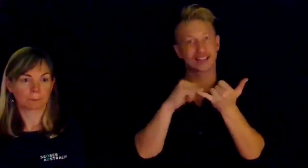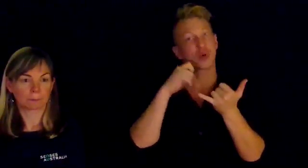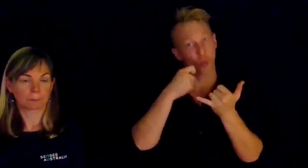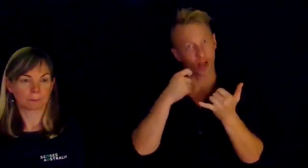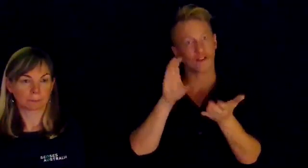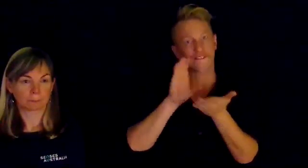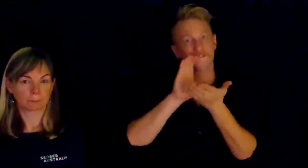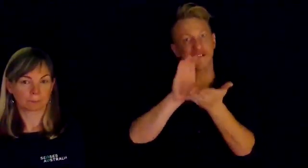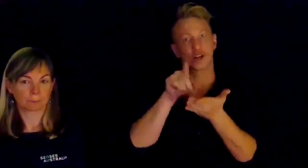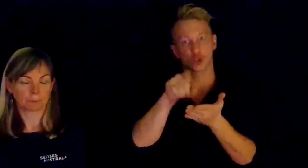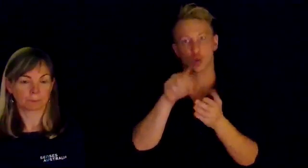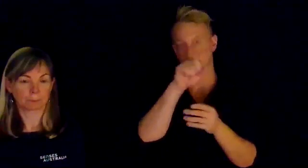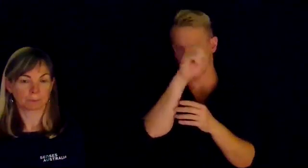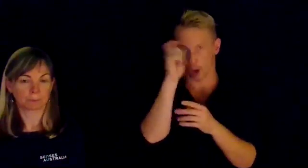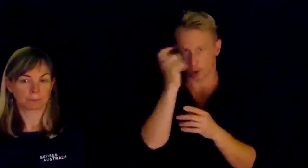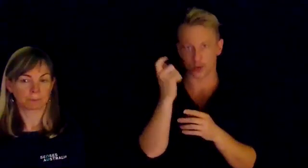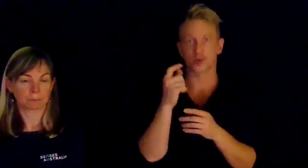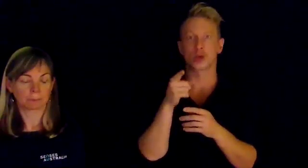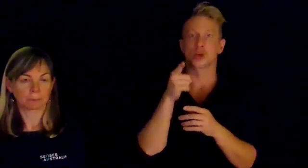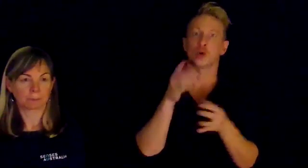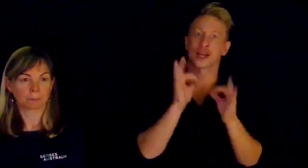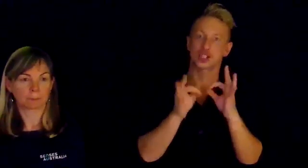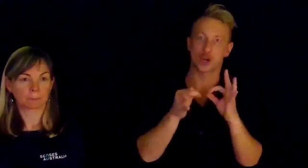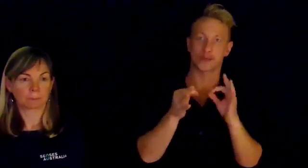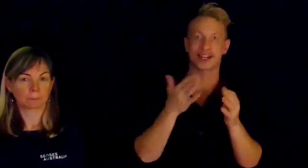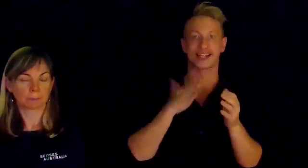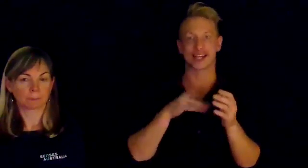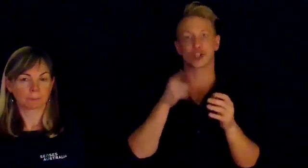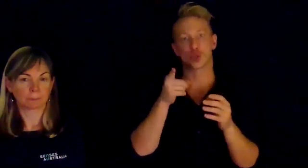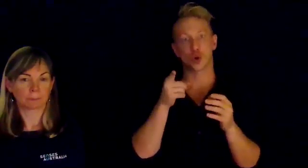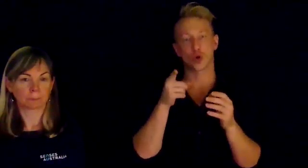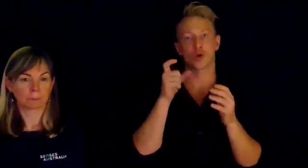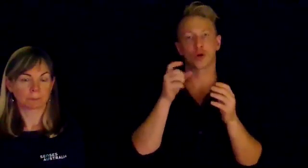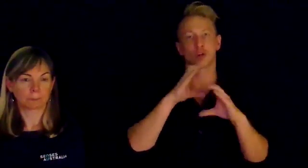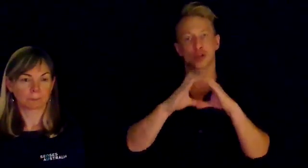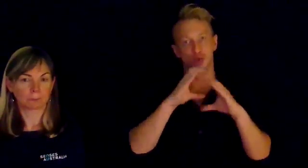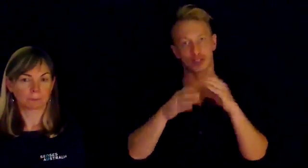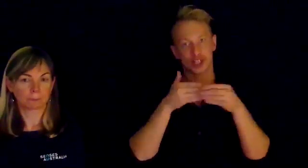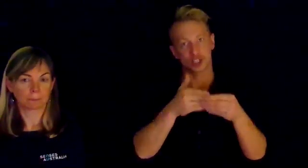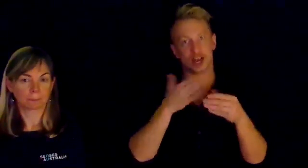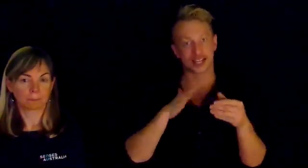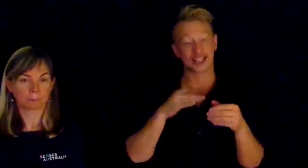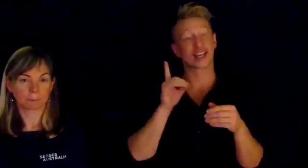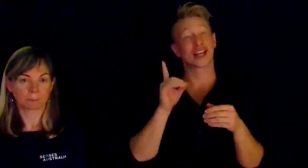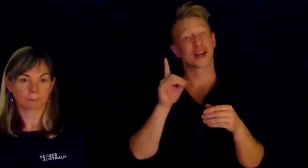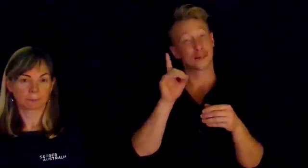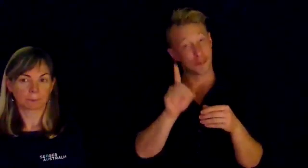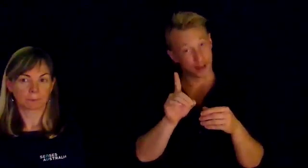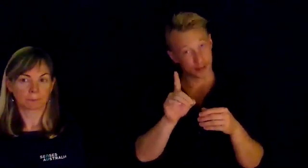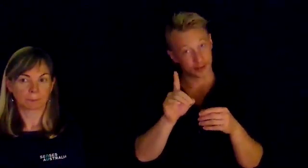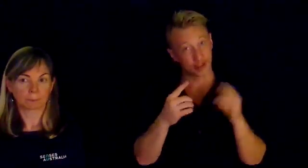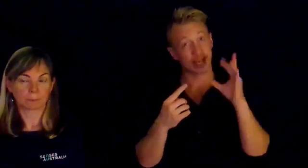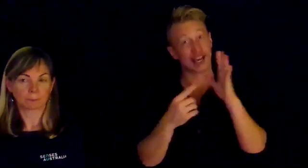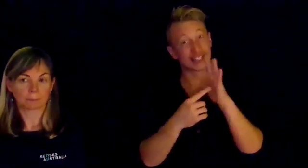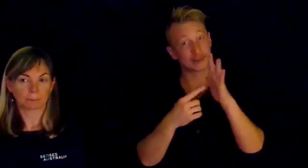your comm guide need and your interpreter need. It is really important to remember everything needs to be linked